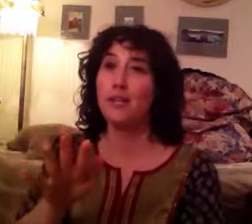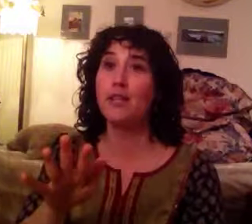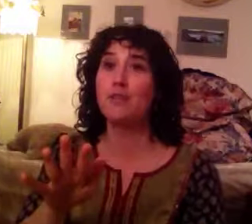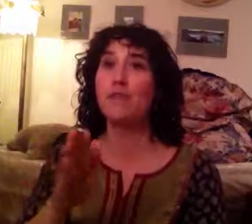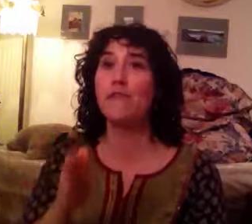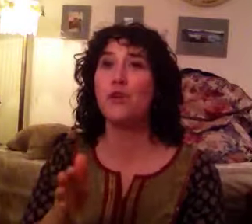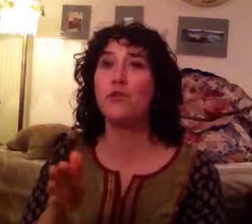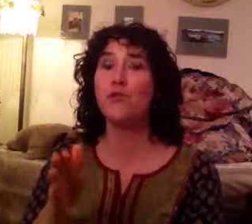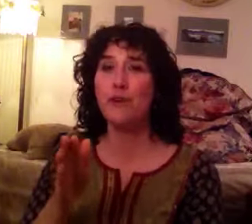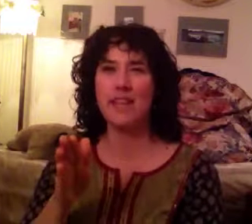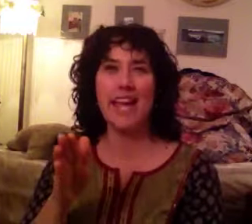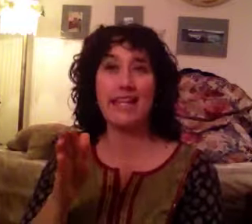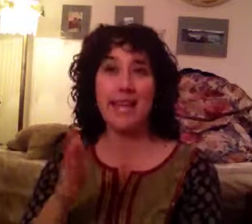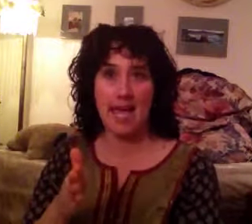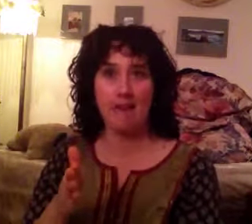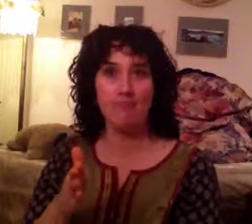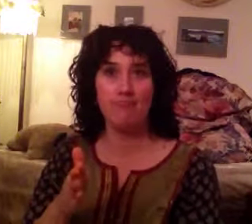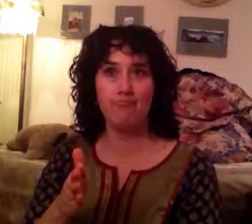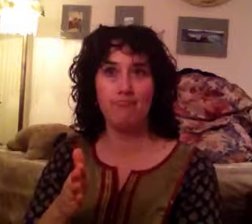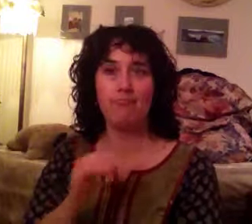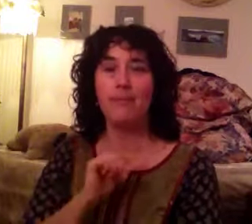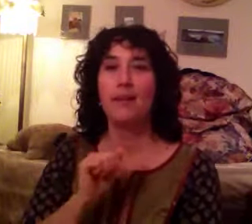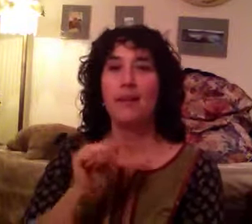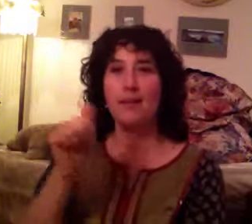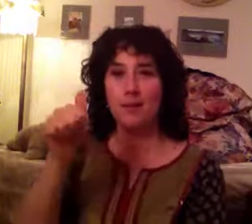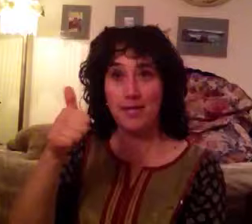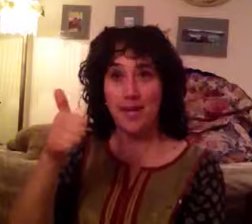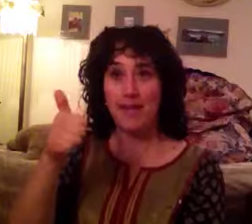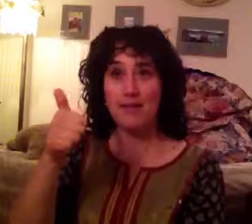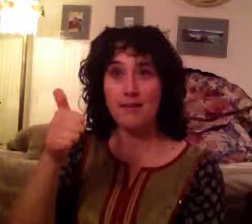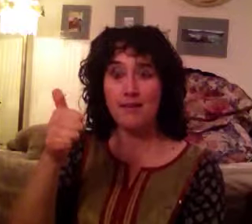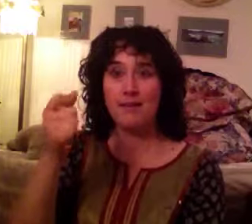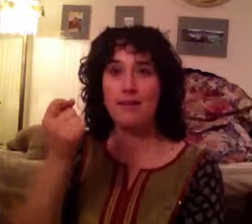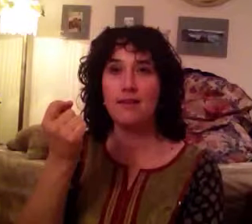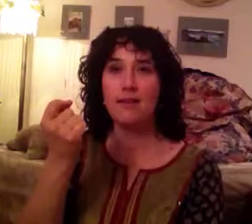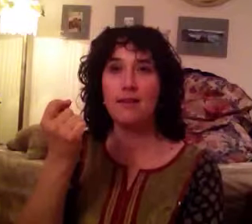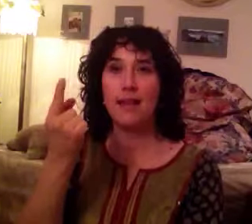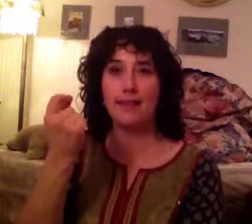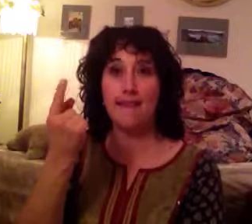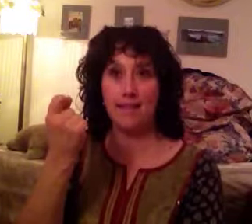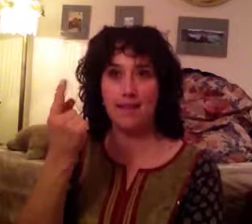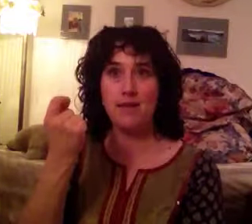let's review from like 10. So 10, 11,